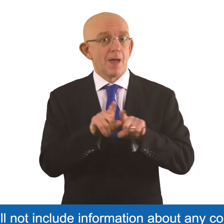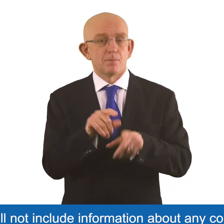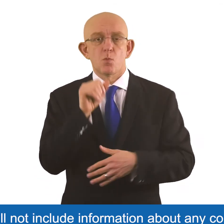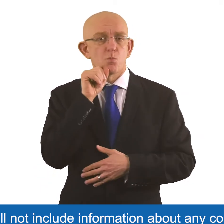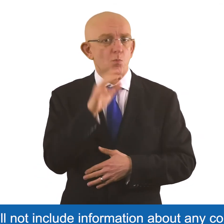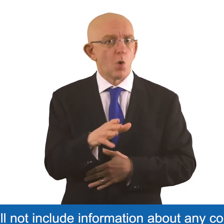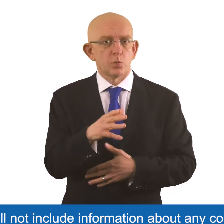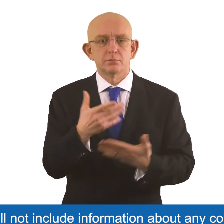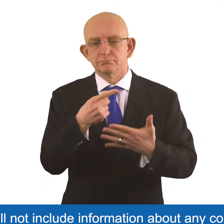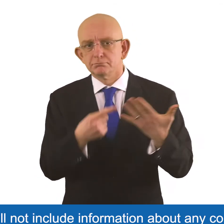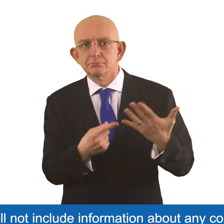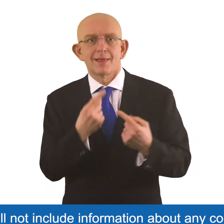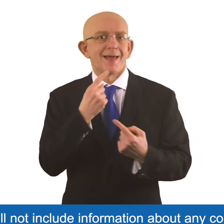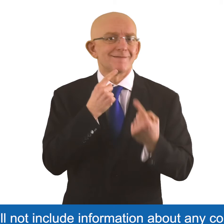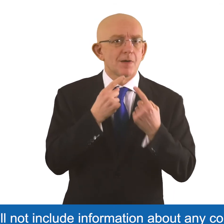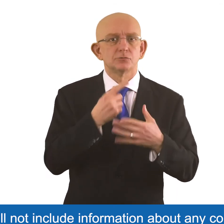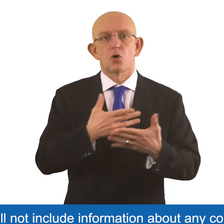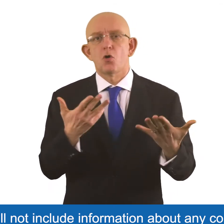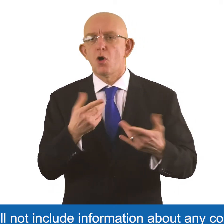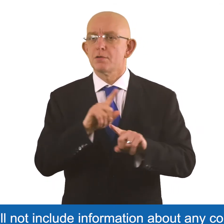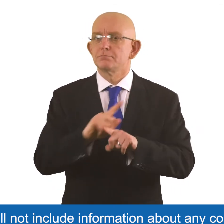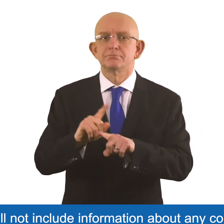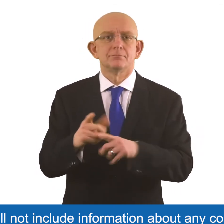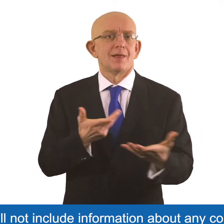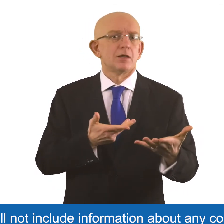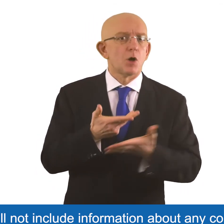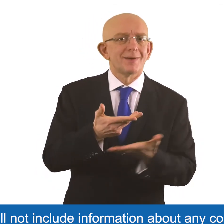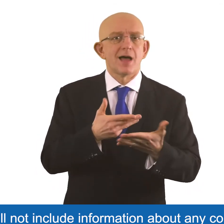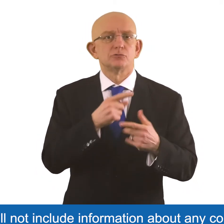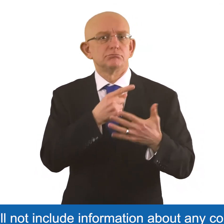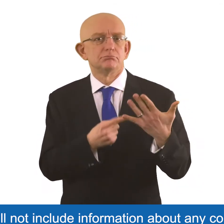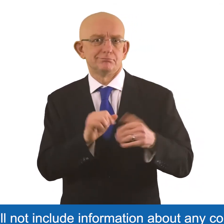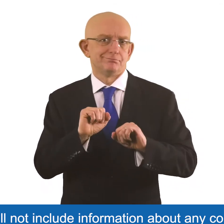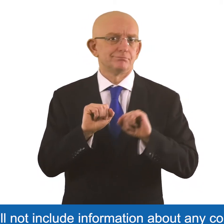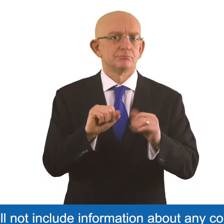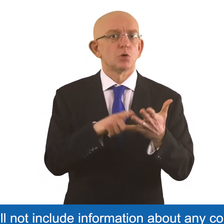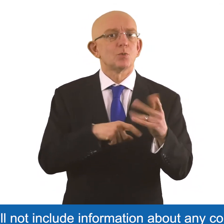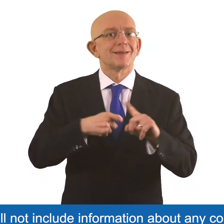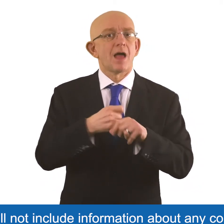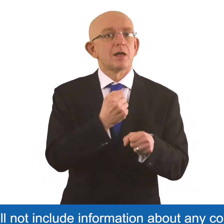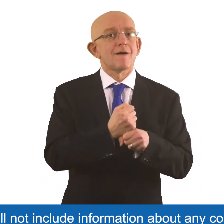Similarly, it will not include information about any communication activities of UK government ministerial departments